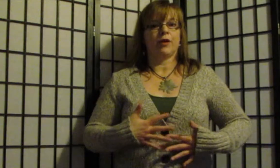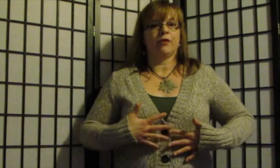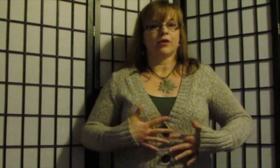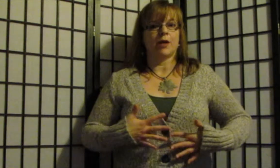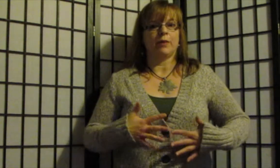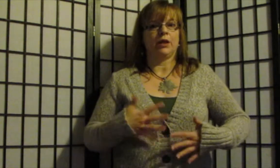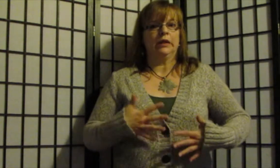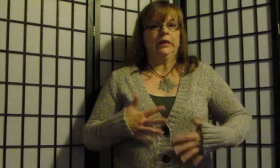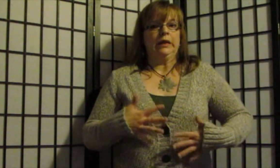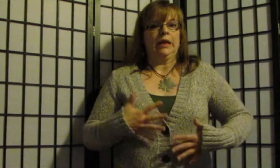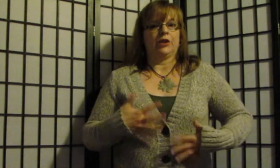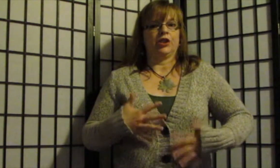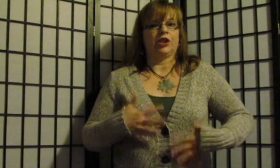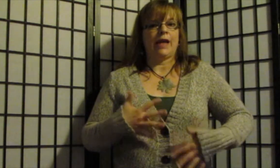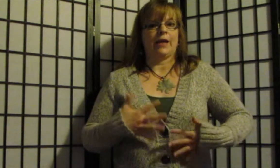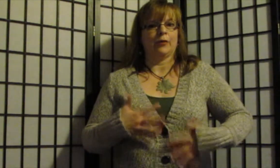of your tummy and shake them.